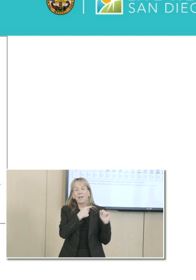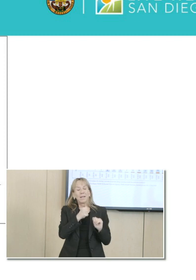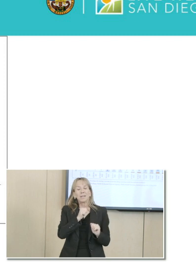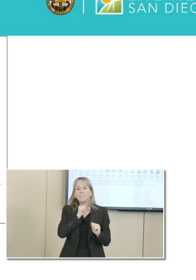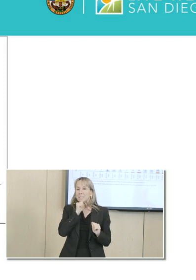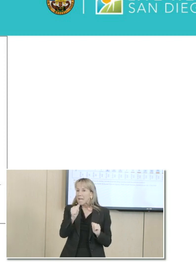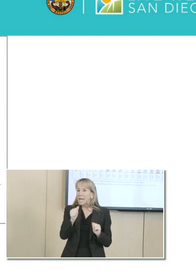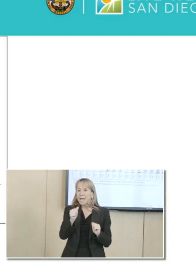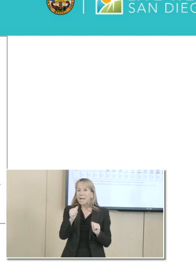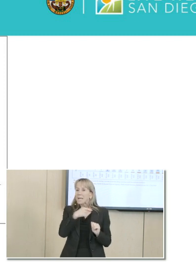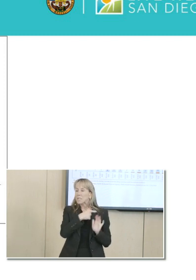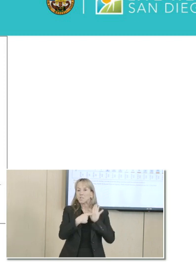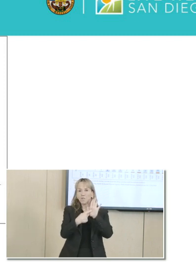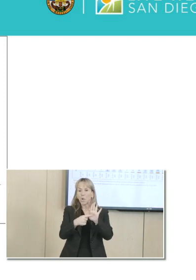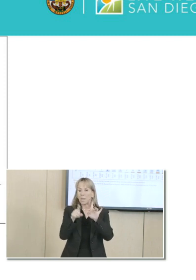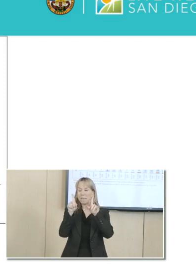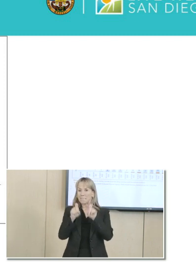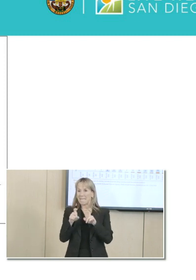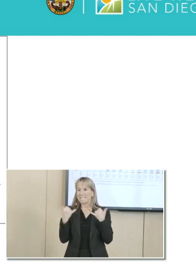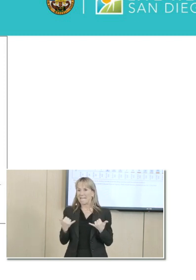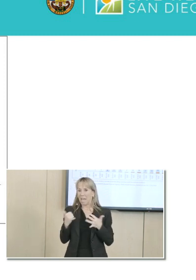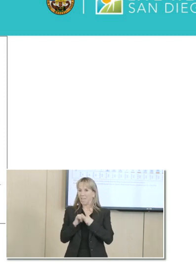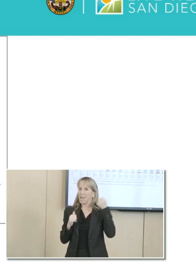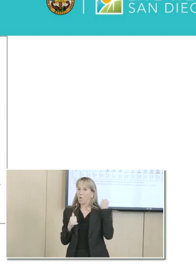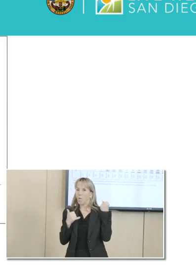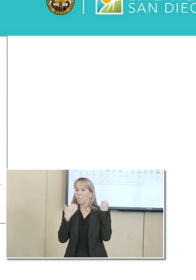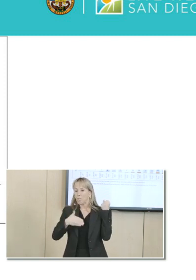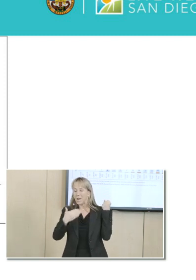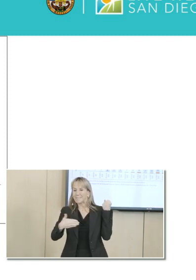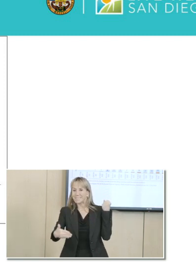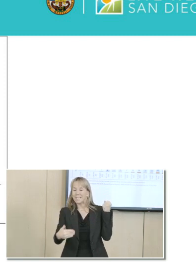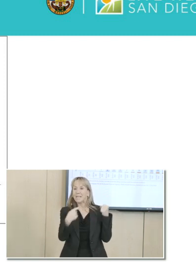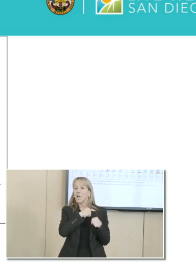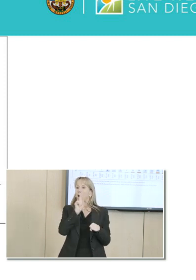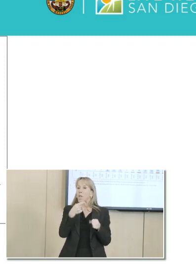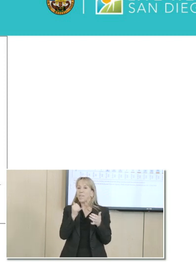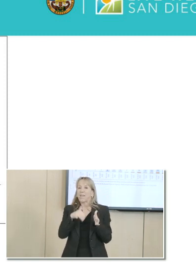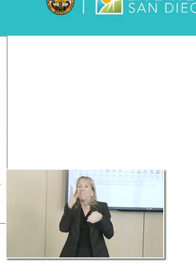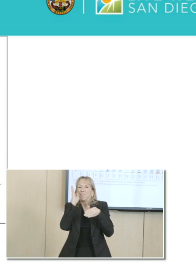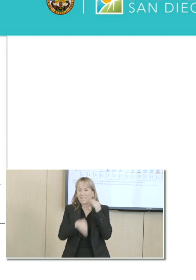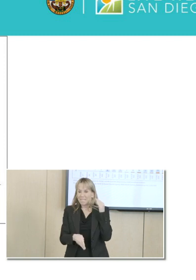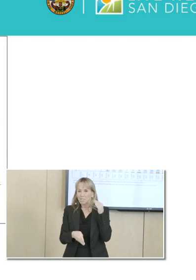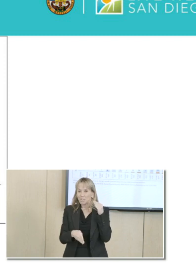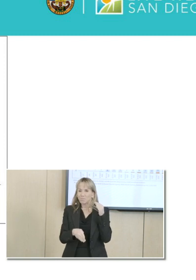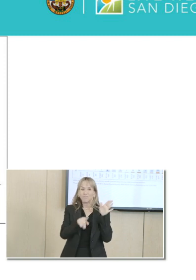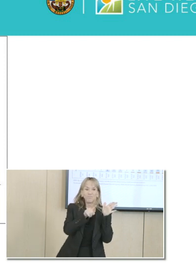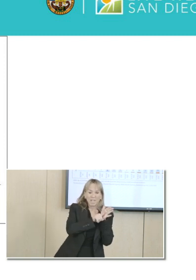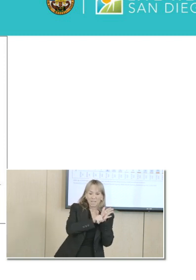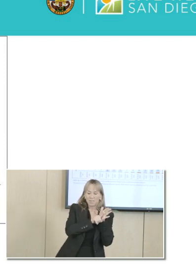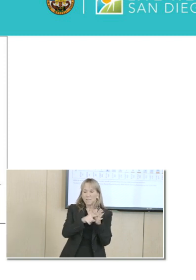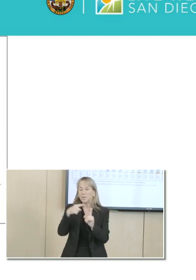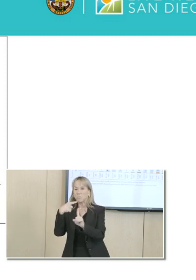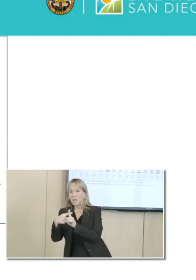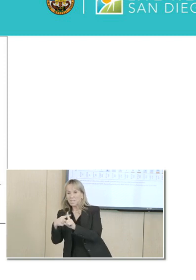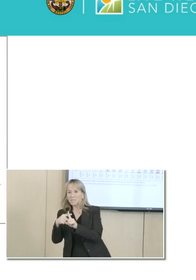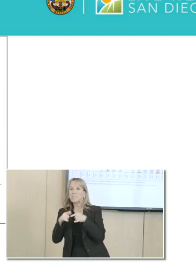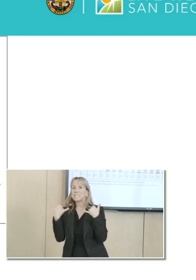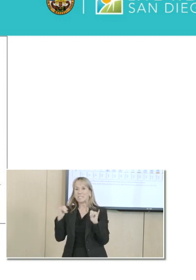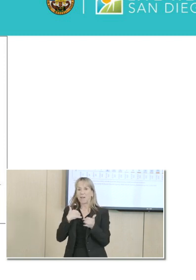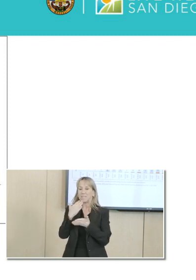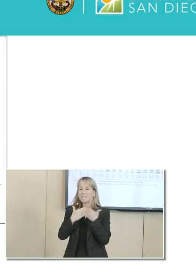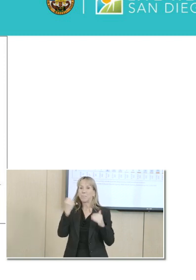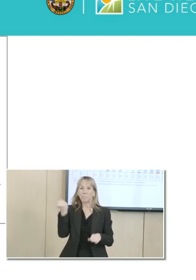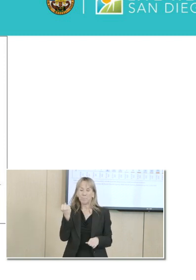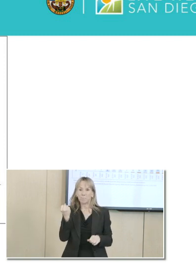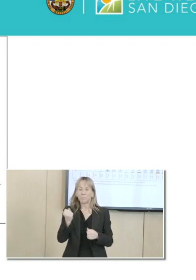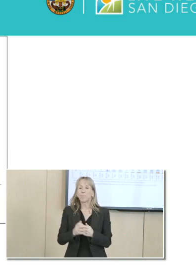tests that are being processed. These are only ones that get reported back as negatives and positives. We do believe every